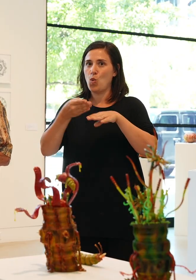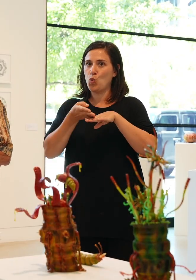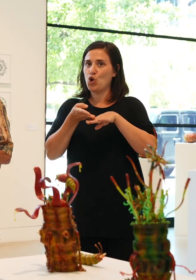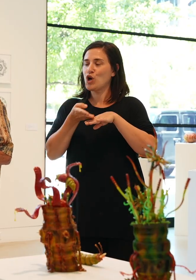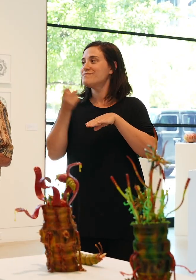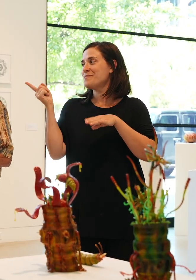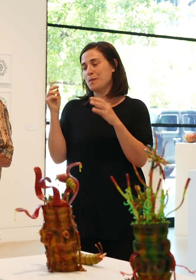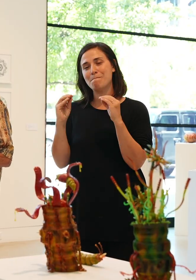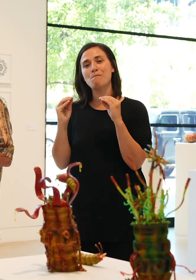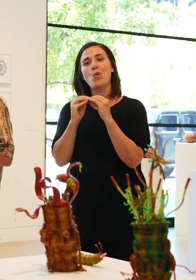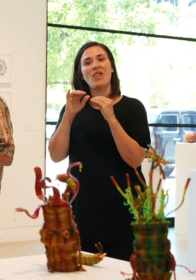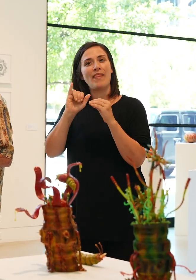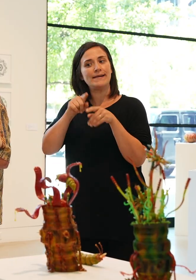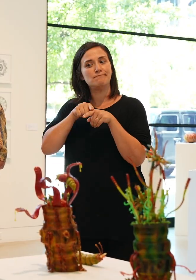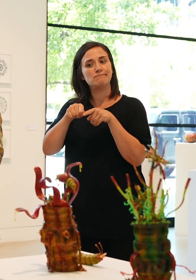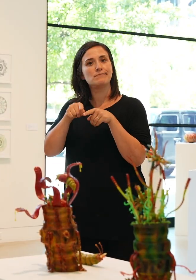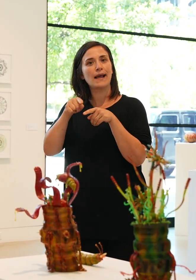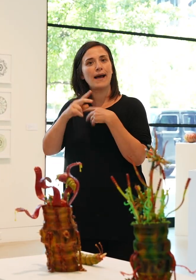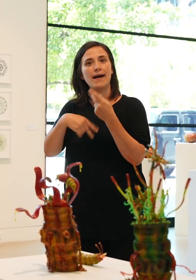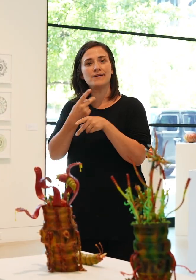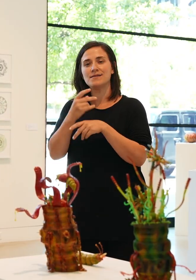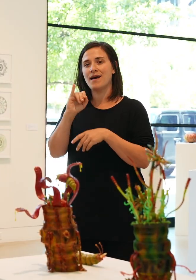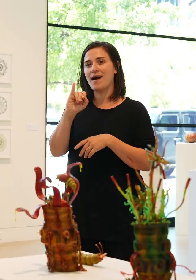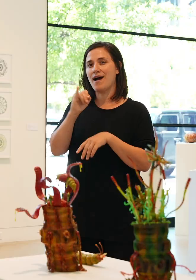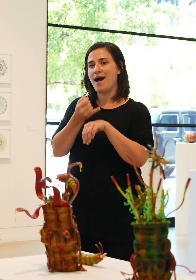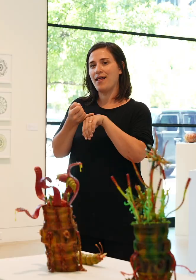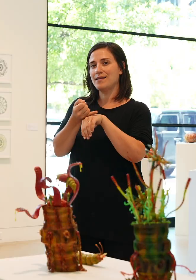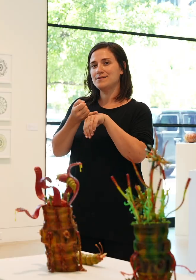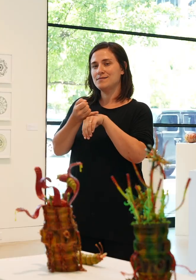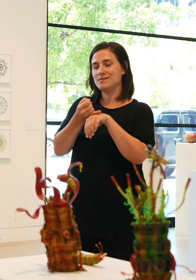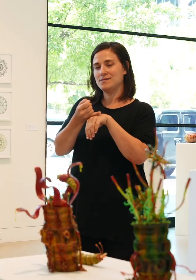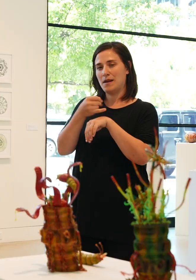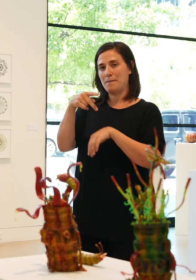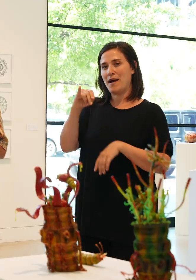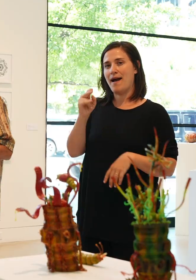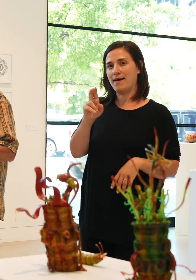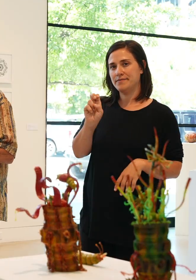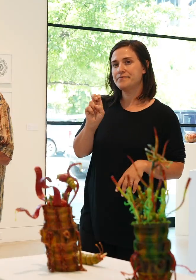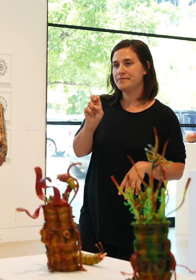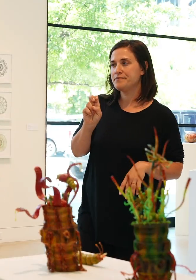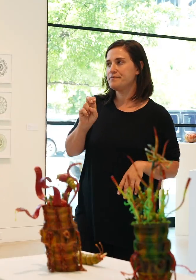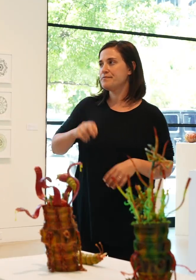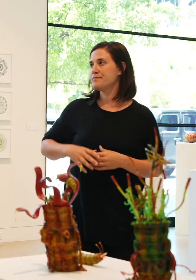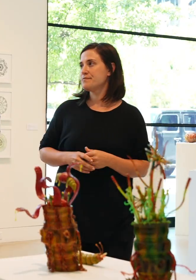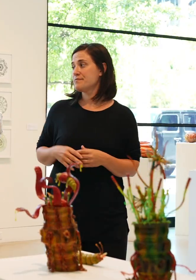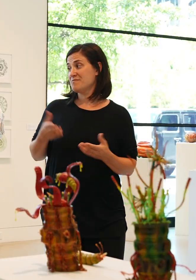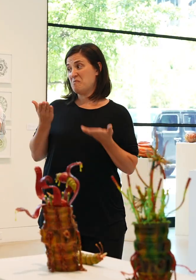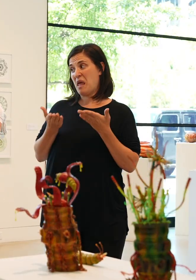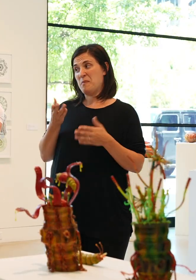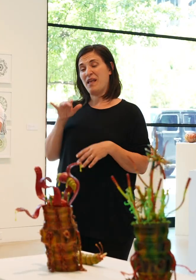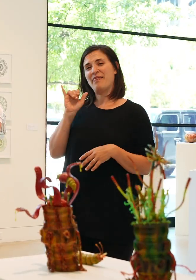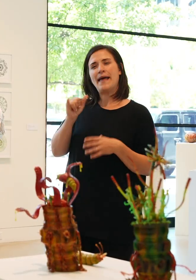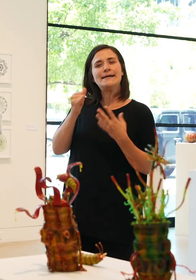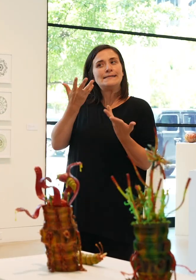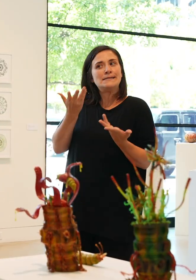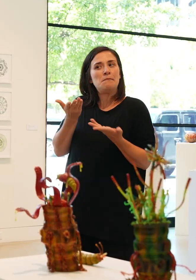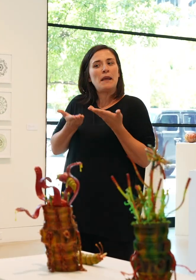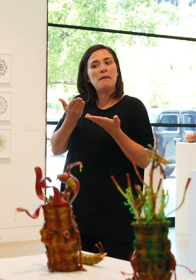And so that's where I guess most of the techniques